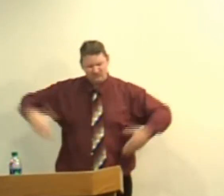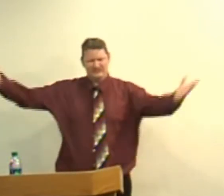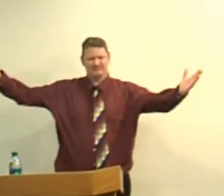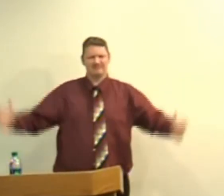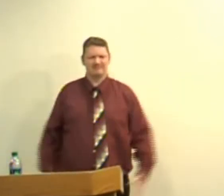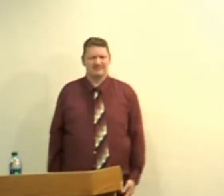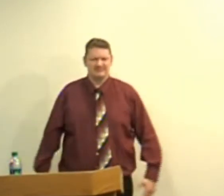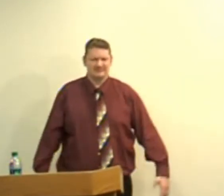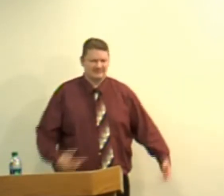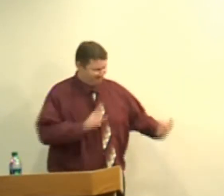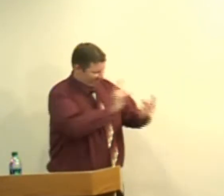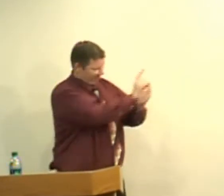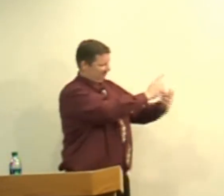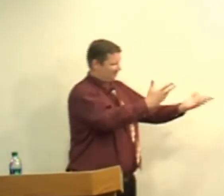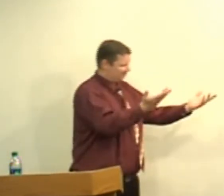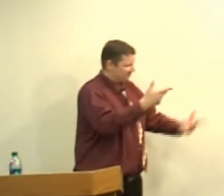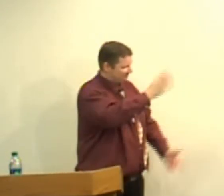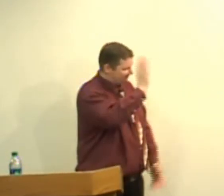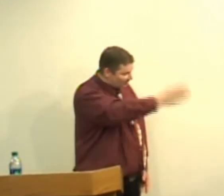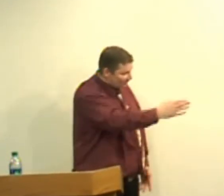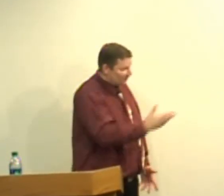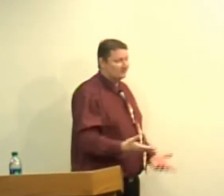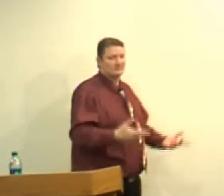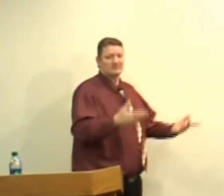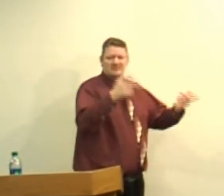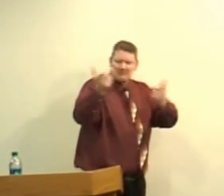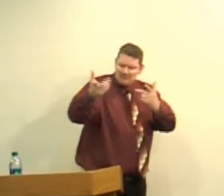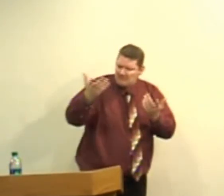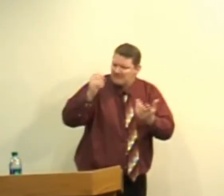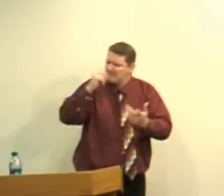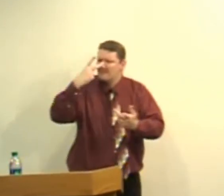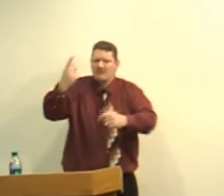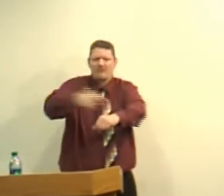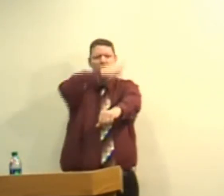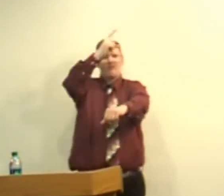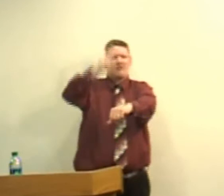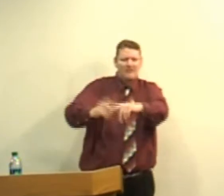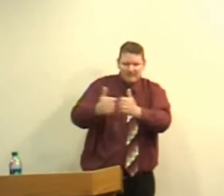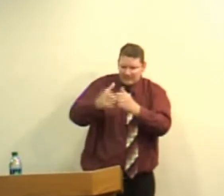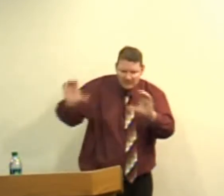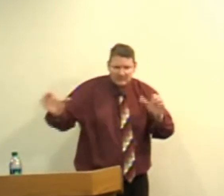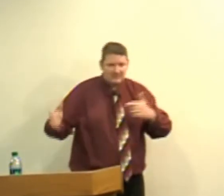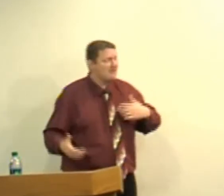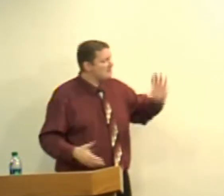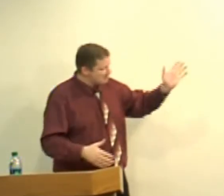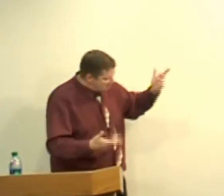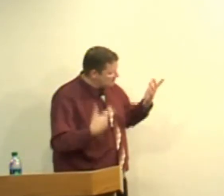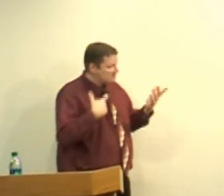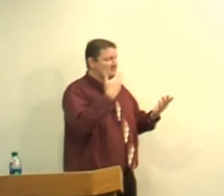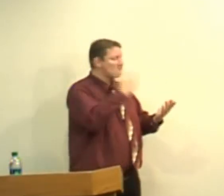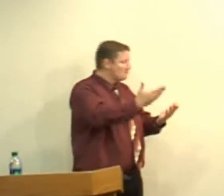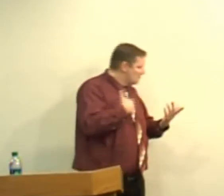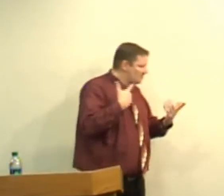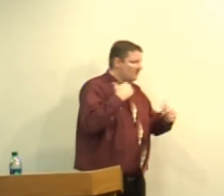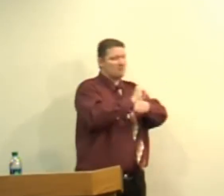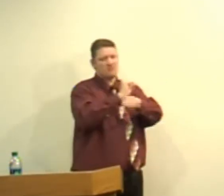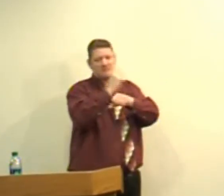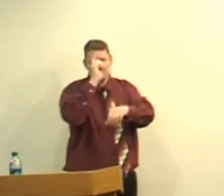that. We are to announce who we are when we meet people and say hello. How are you? I haven't seen you for a long time. have you been up to? You know,